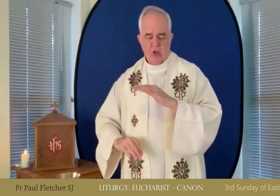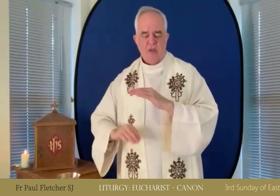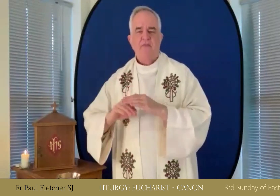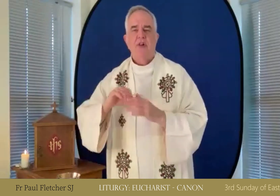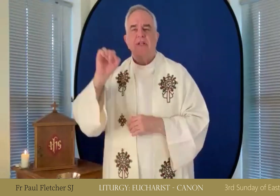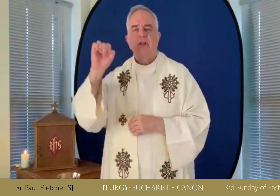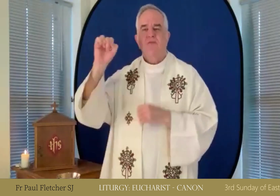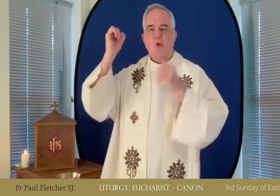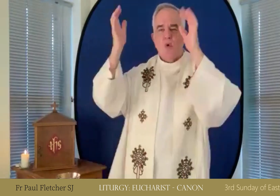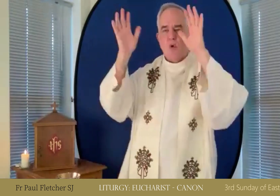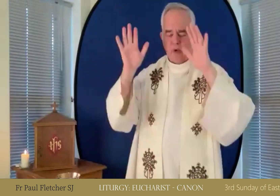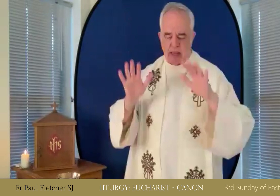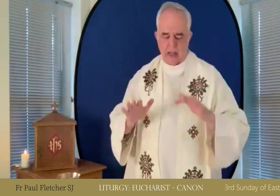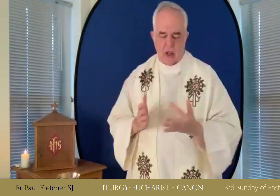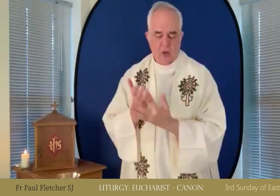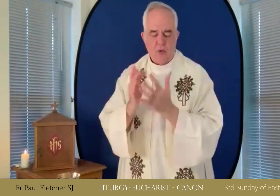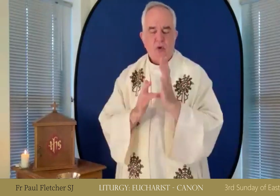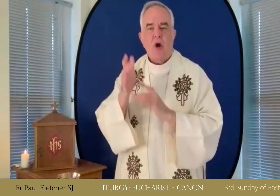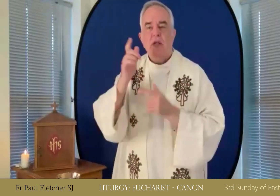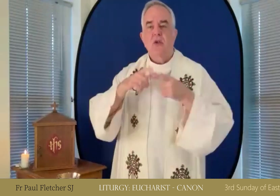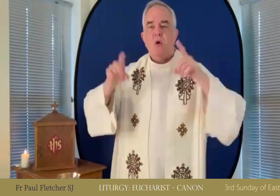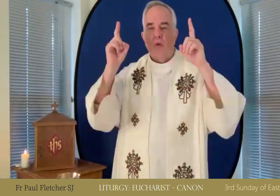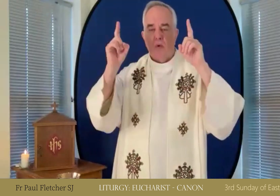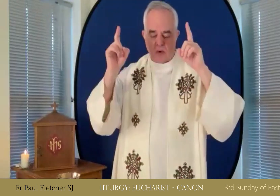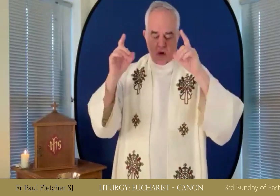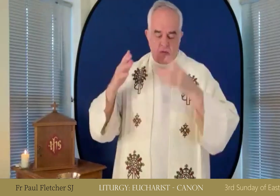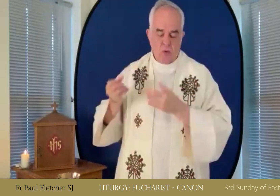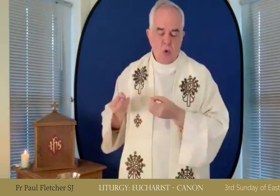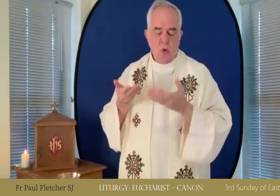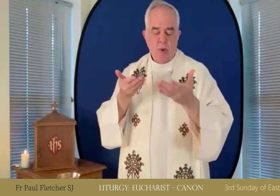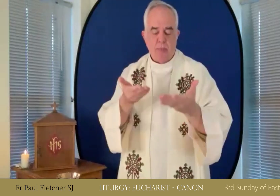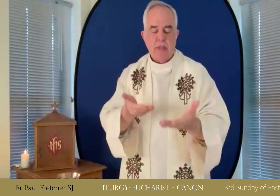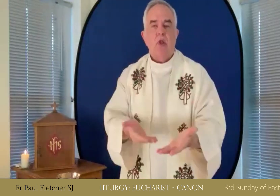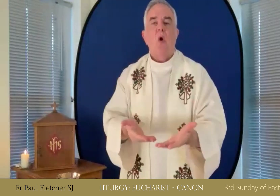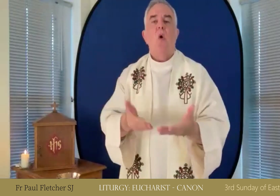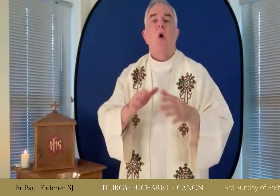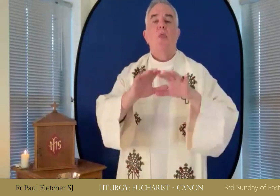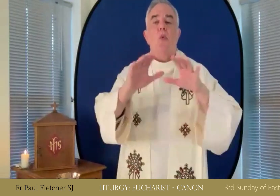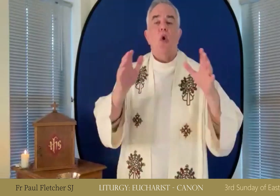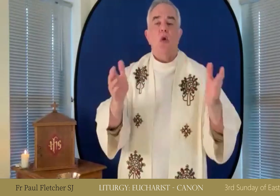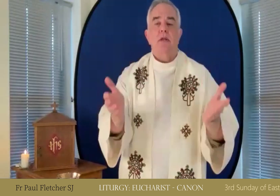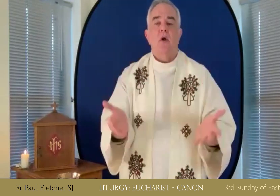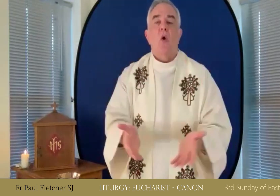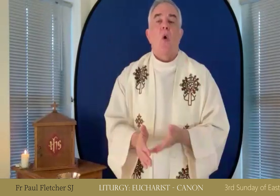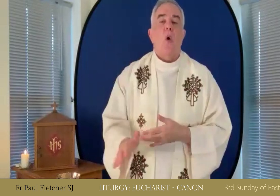the fullness of your glory, through Christ our Lord, to whom we bestow on the world